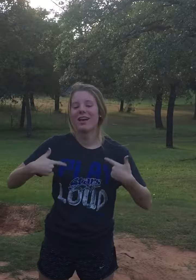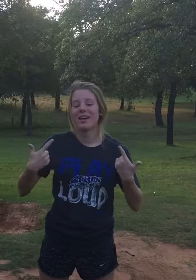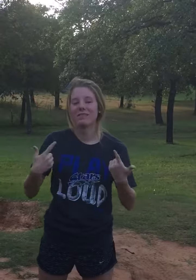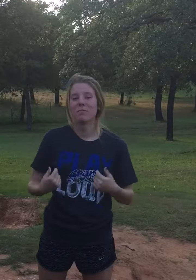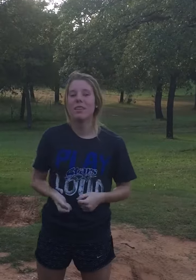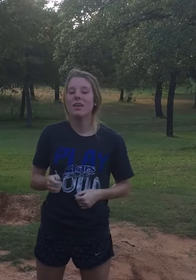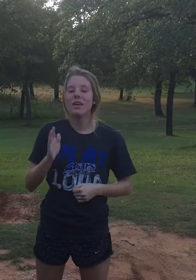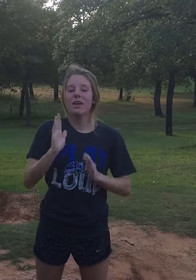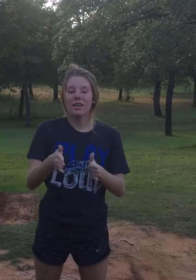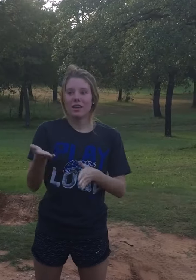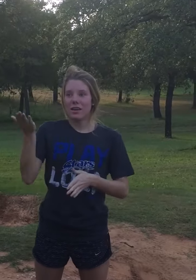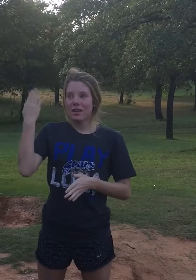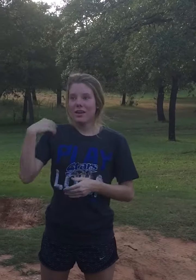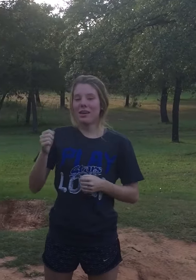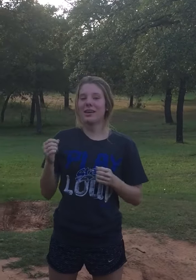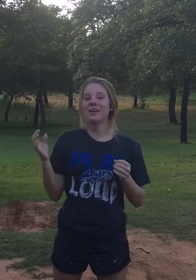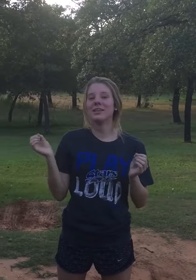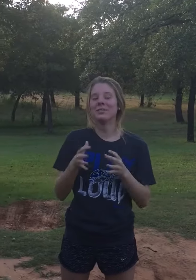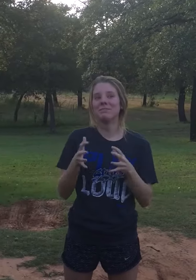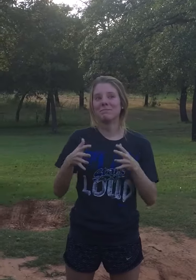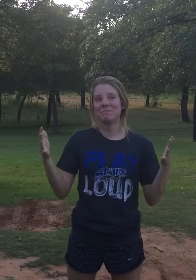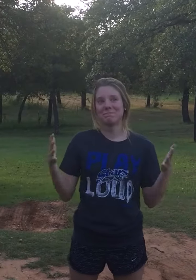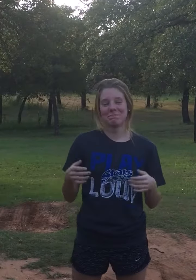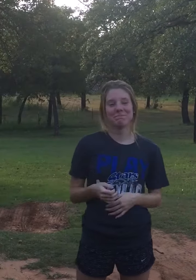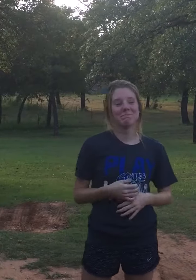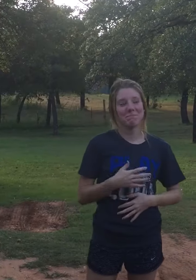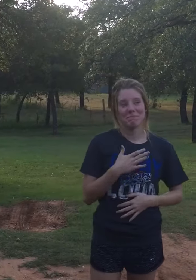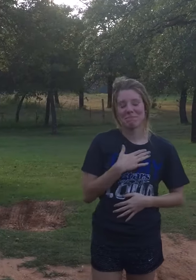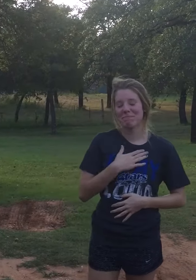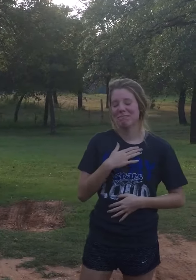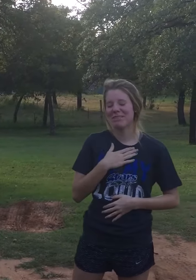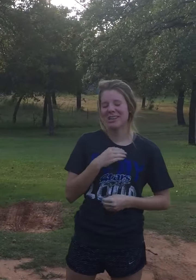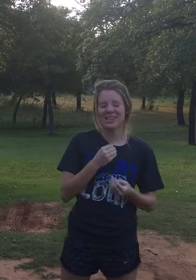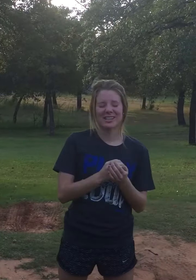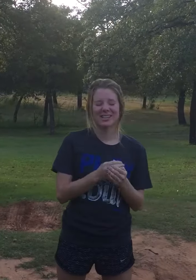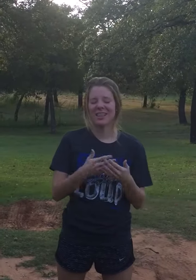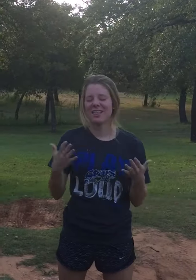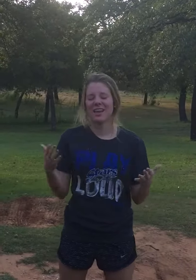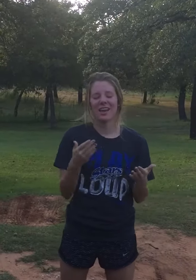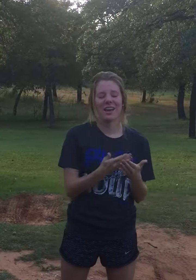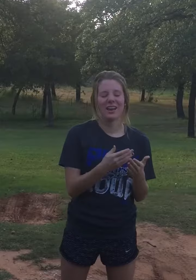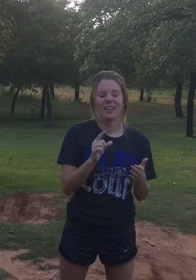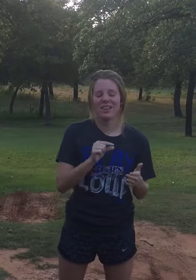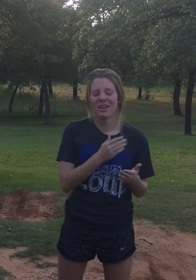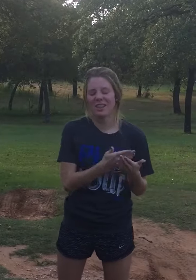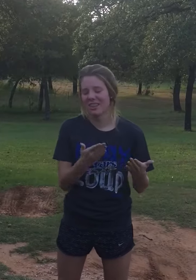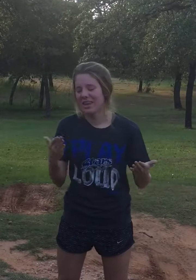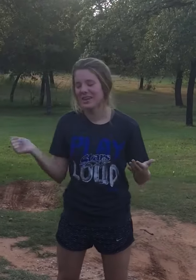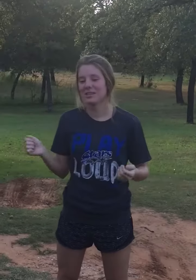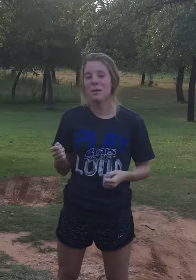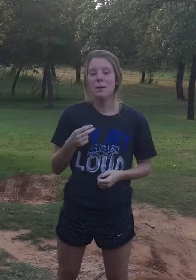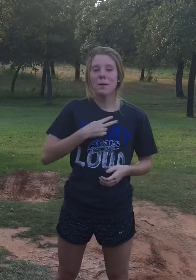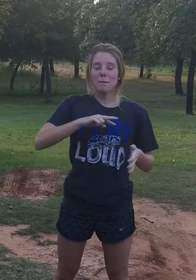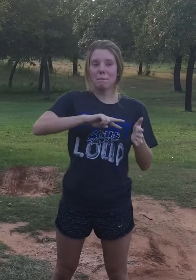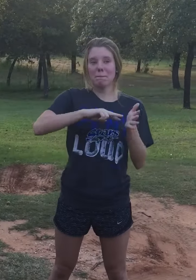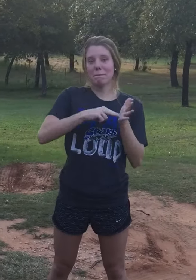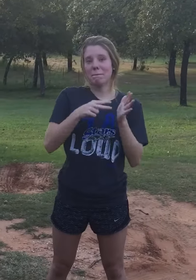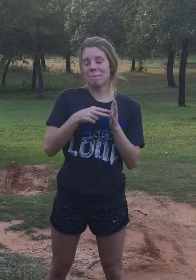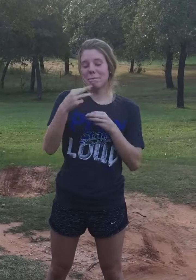life could leave behind so much. It's just a lot of little things, but they mean